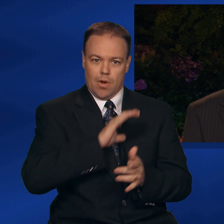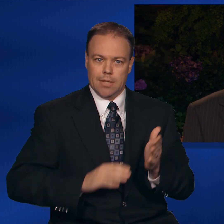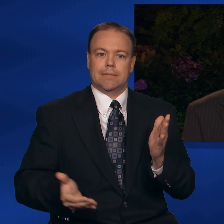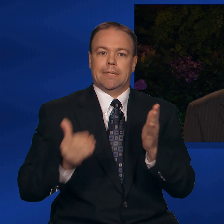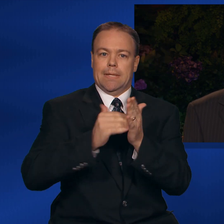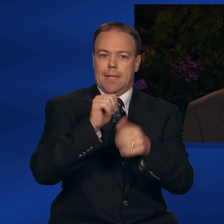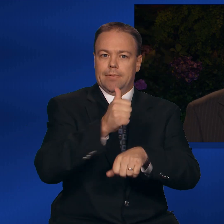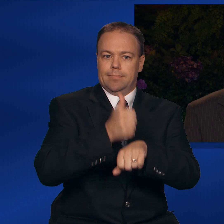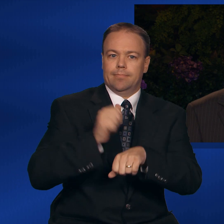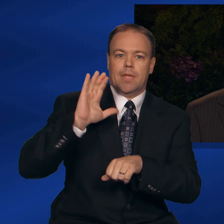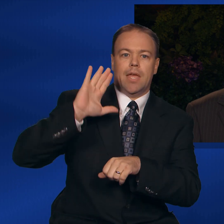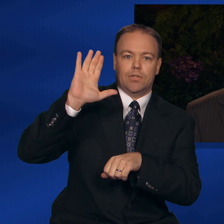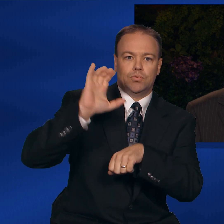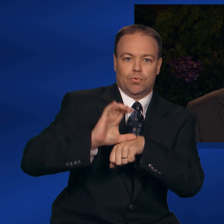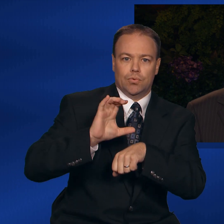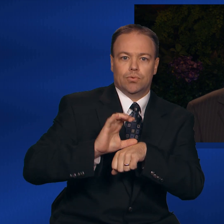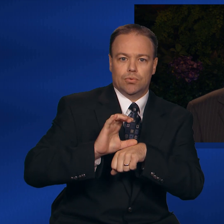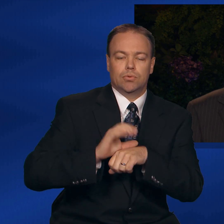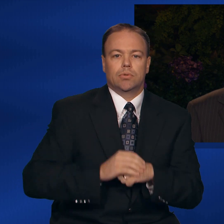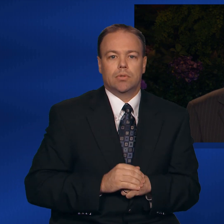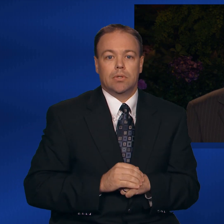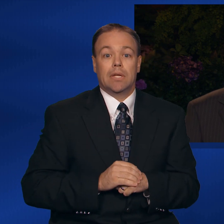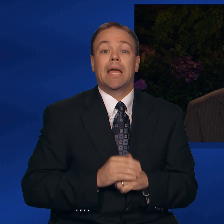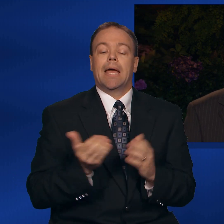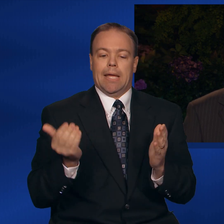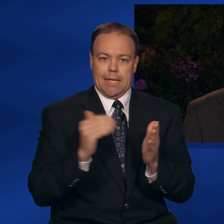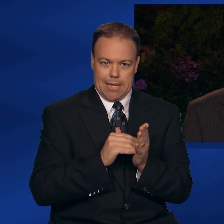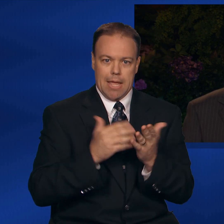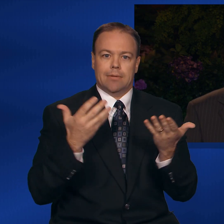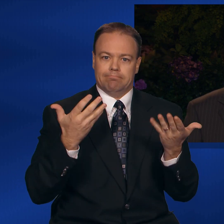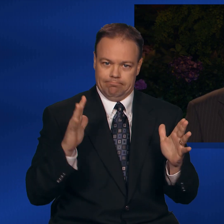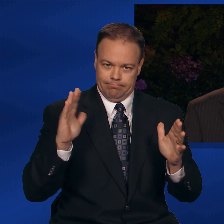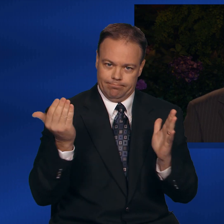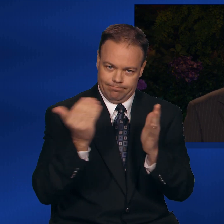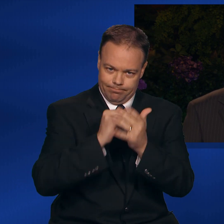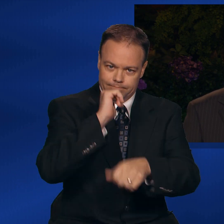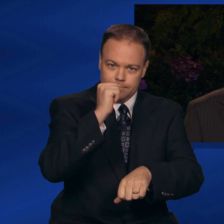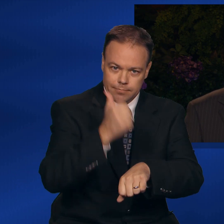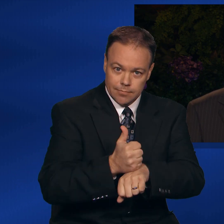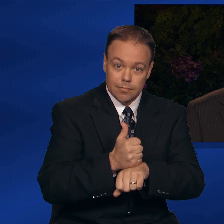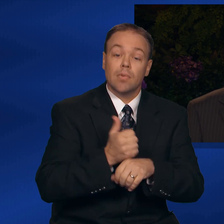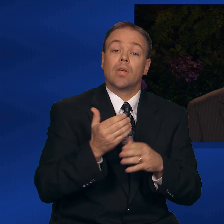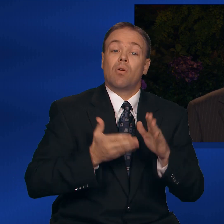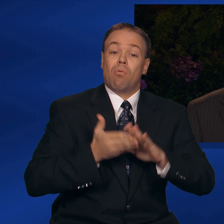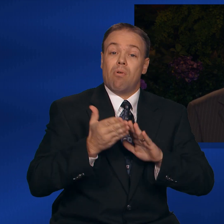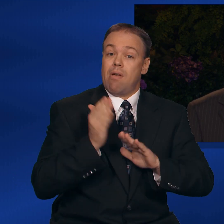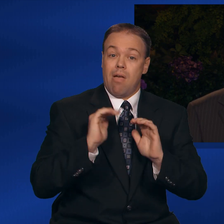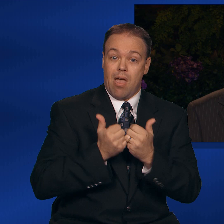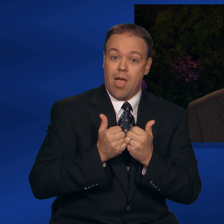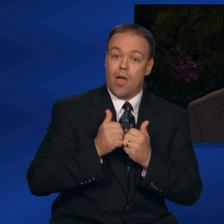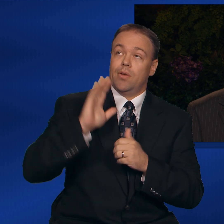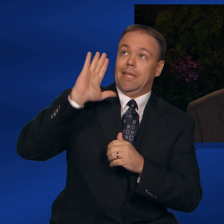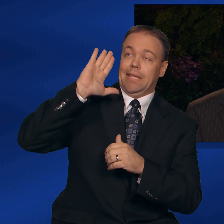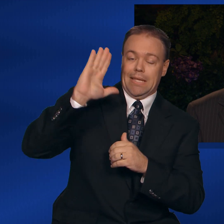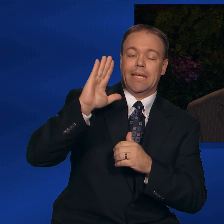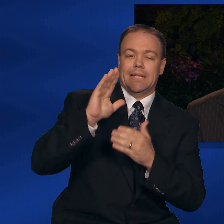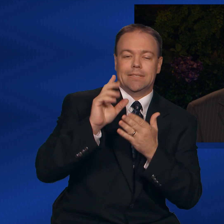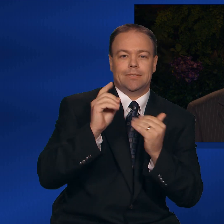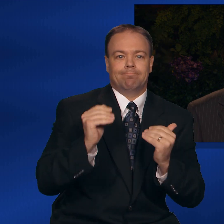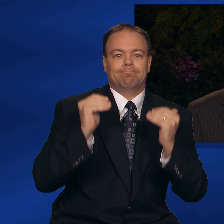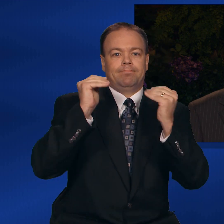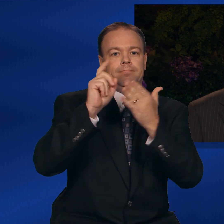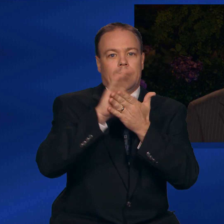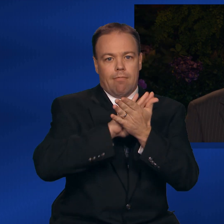church. Now it lives again, restored and functioning under his divine direction.